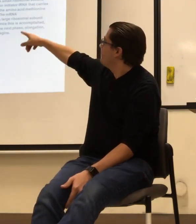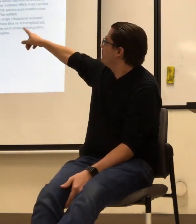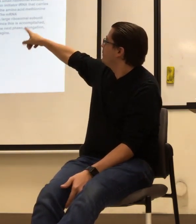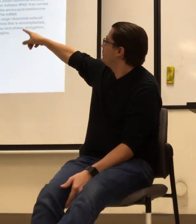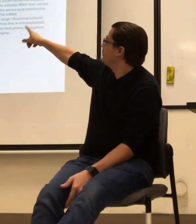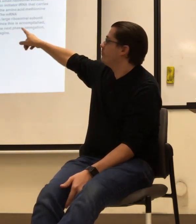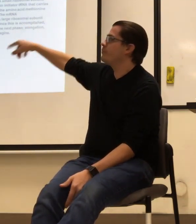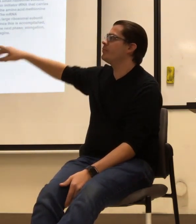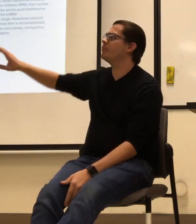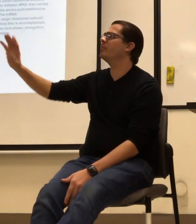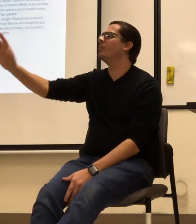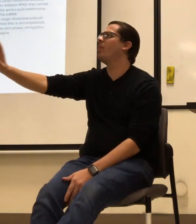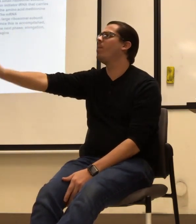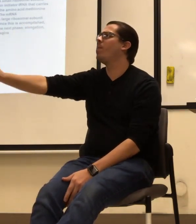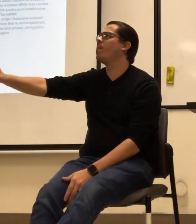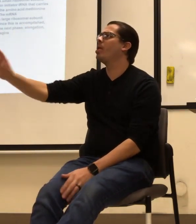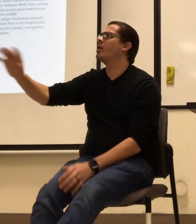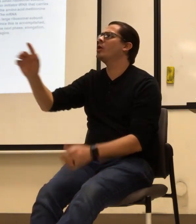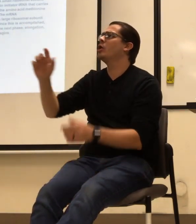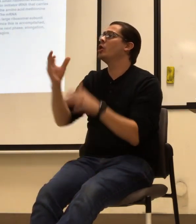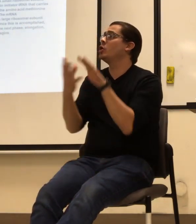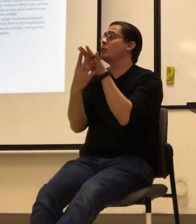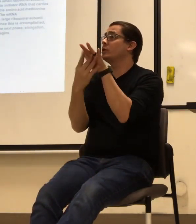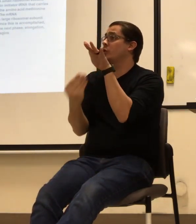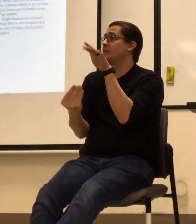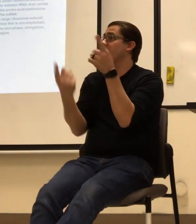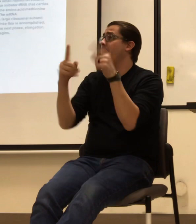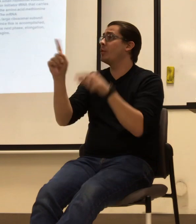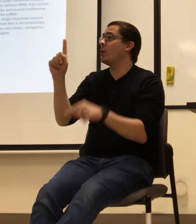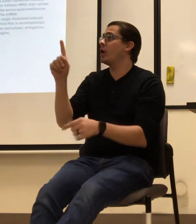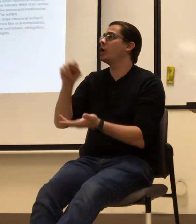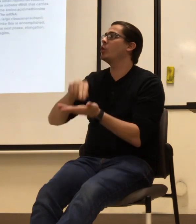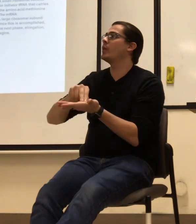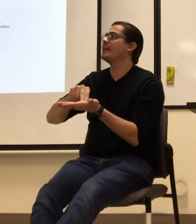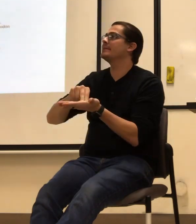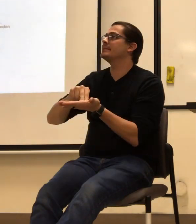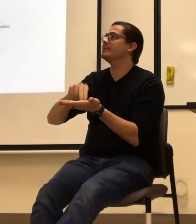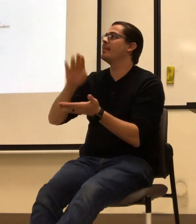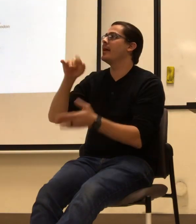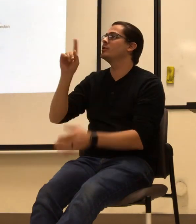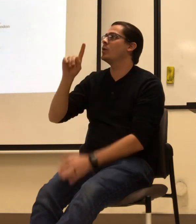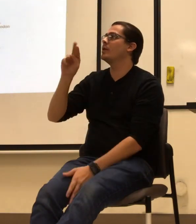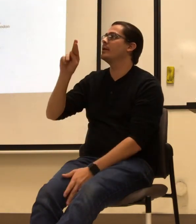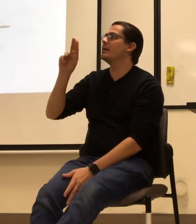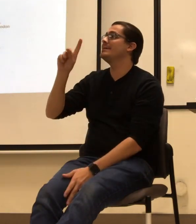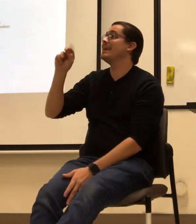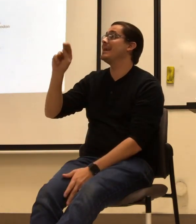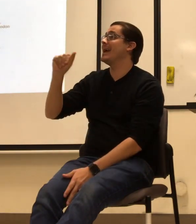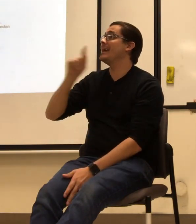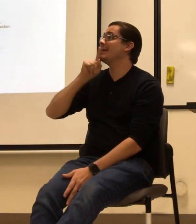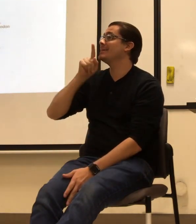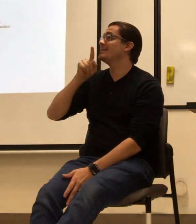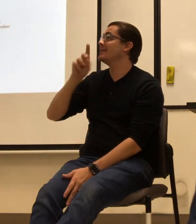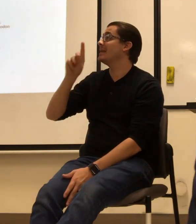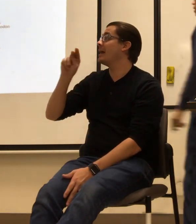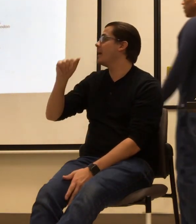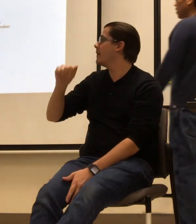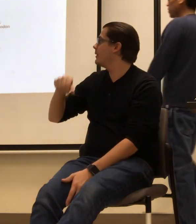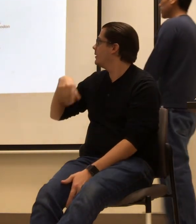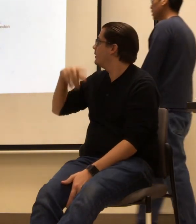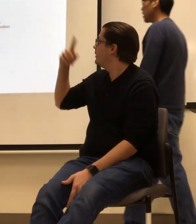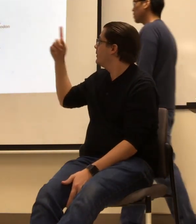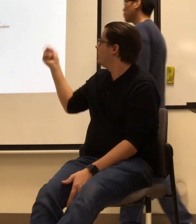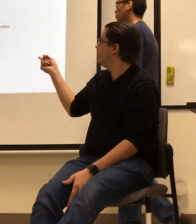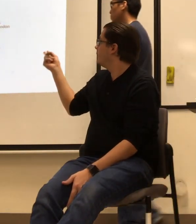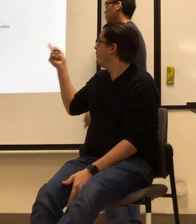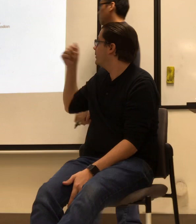Where did transcription occur? In the nucleus. That's where the DNA is. Okay, well anyways, here's kind of like details of it.